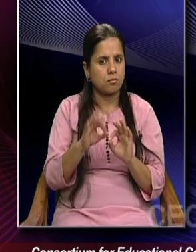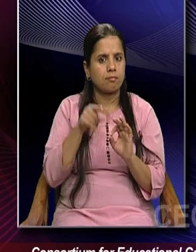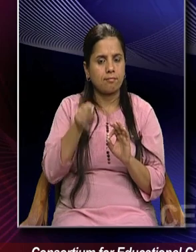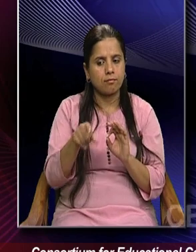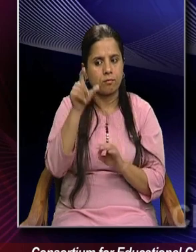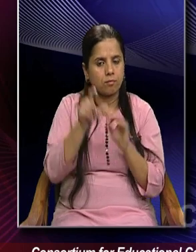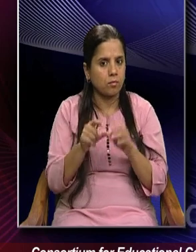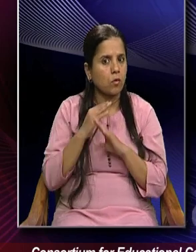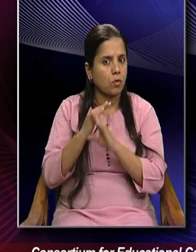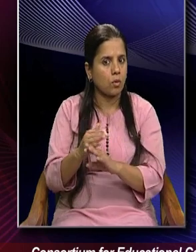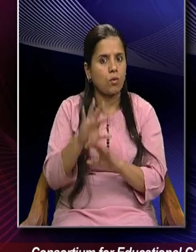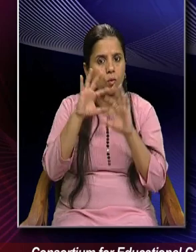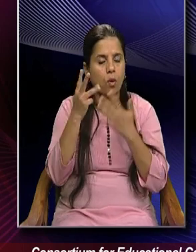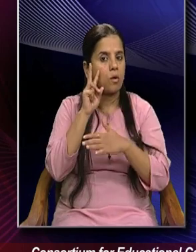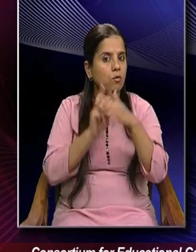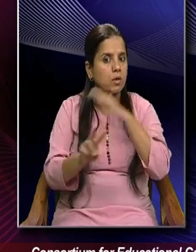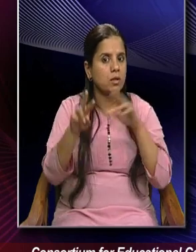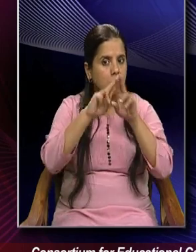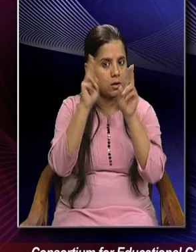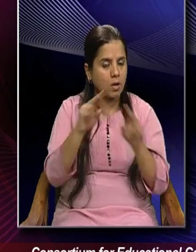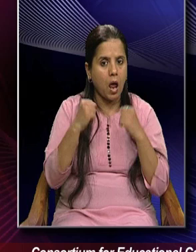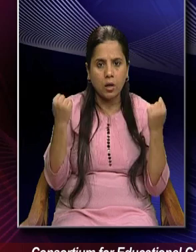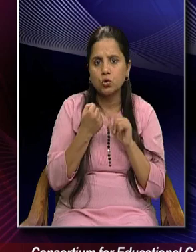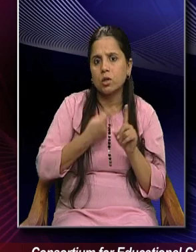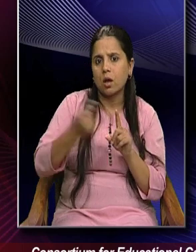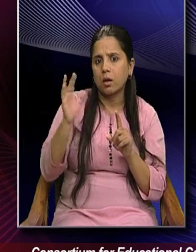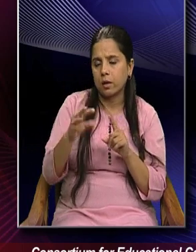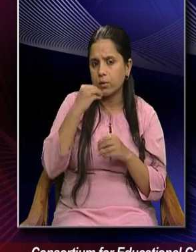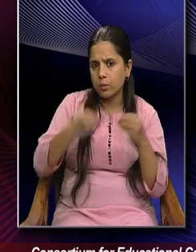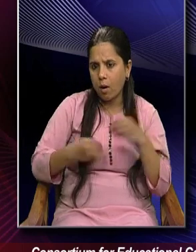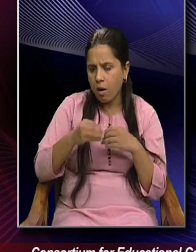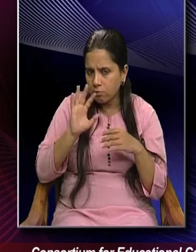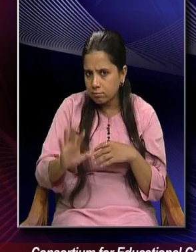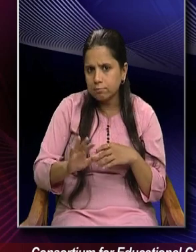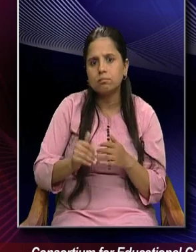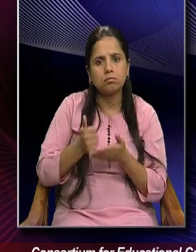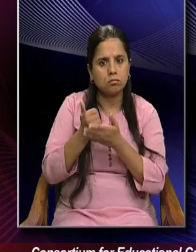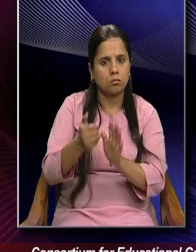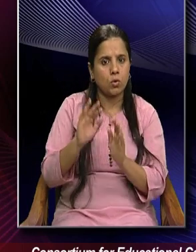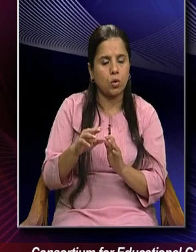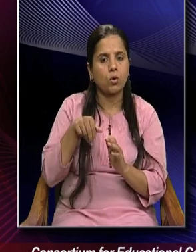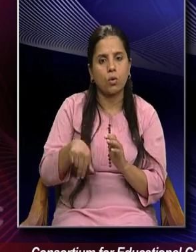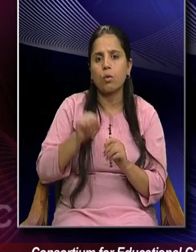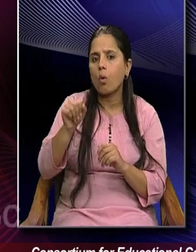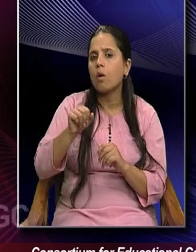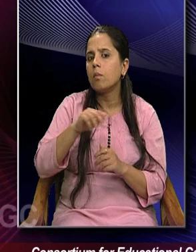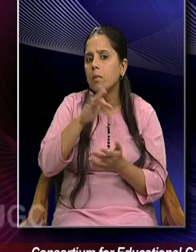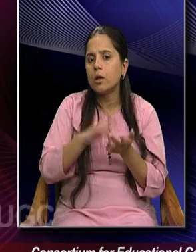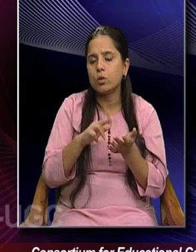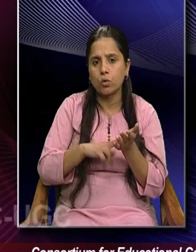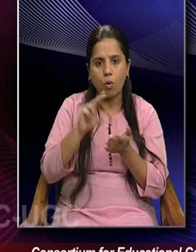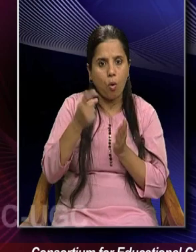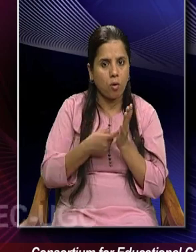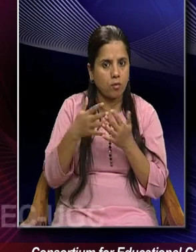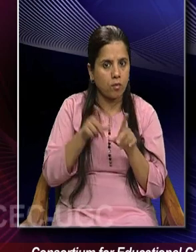Corps, World Vision International, Action Against Hunger, and Norwegian Refugee Council,